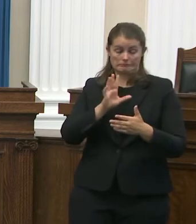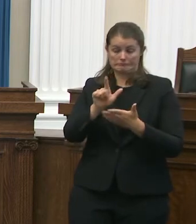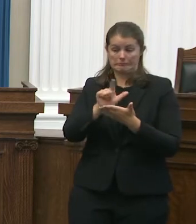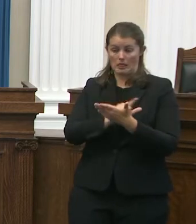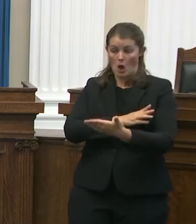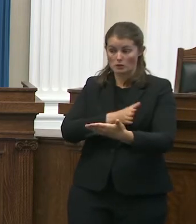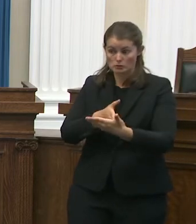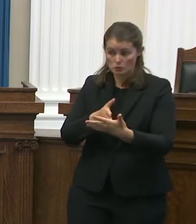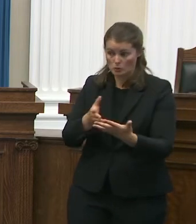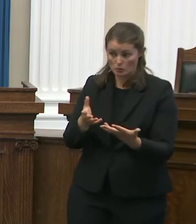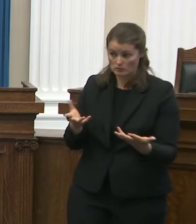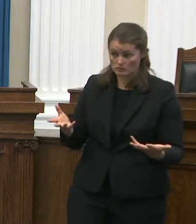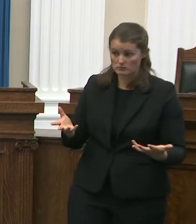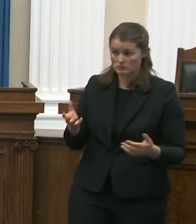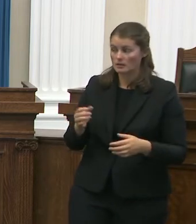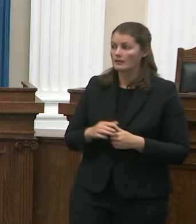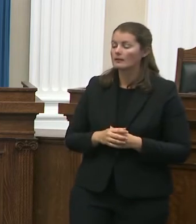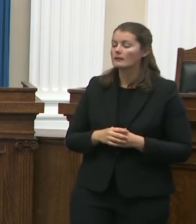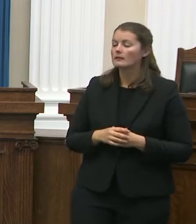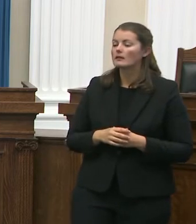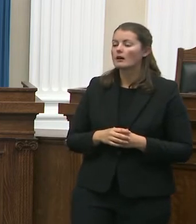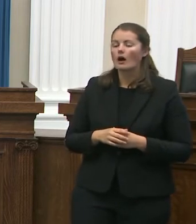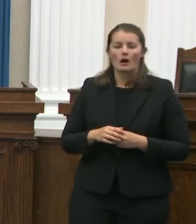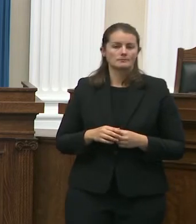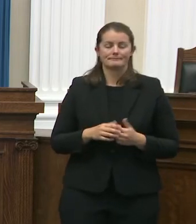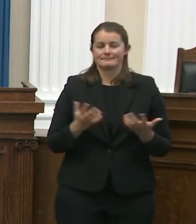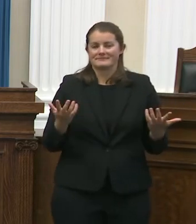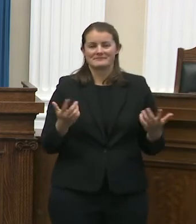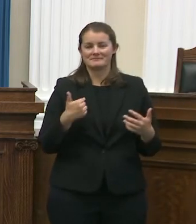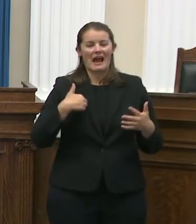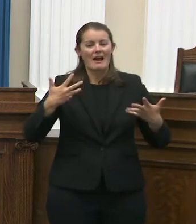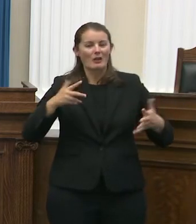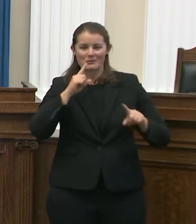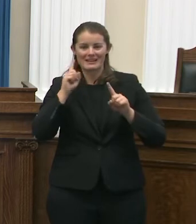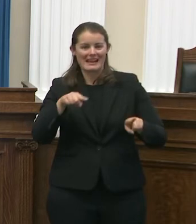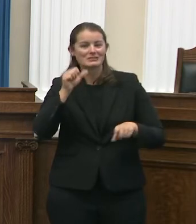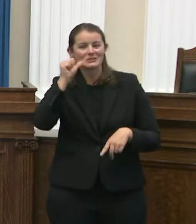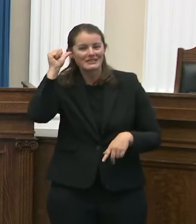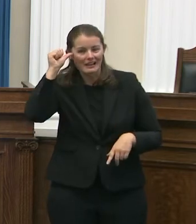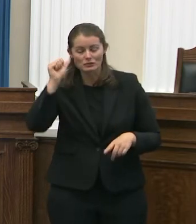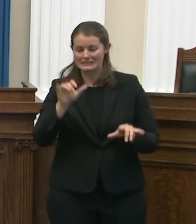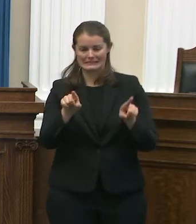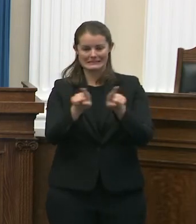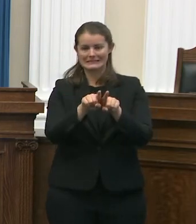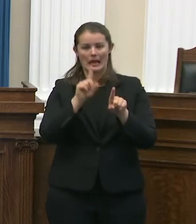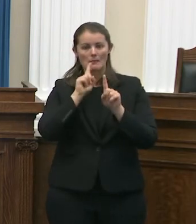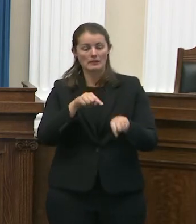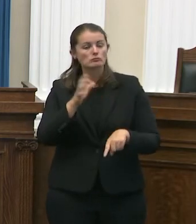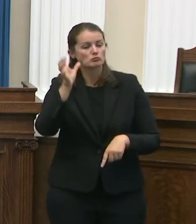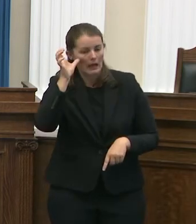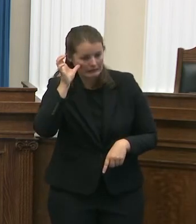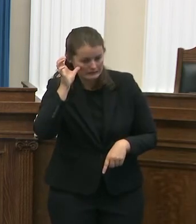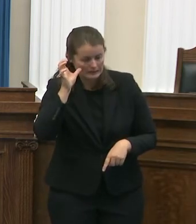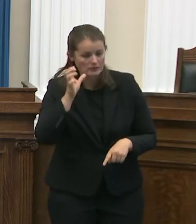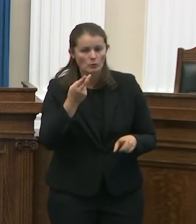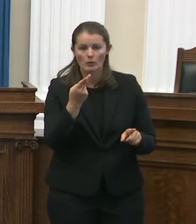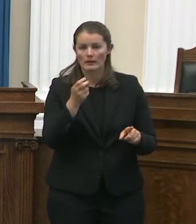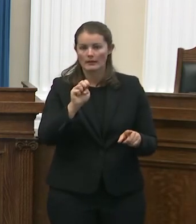This, and I answered this question again at the interviews yesterday. It's the same answer. I listened to the hearing. I watched